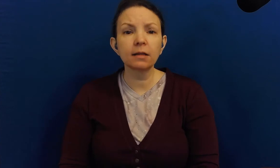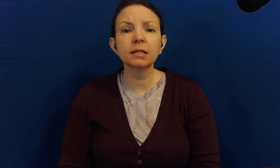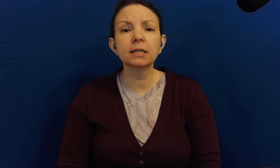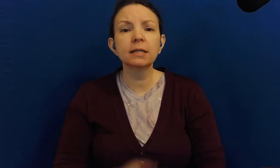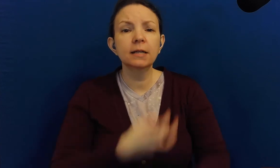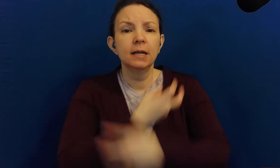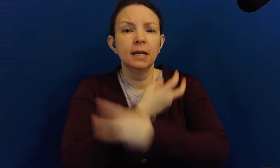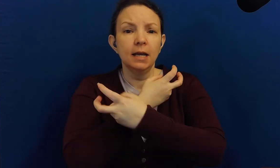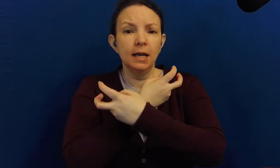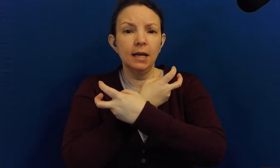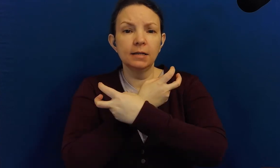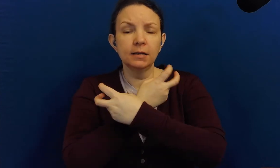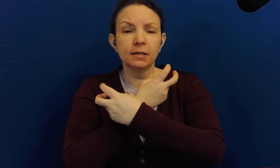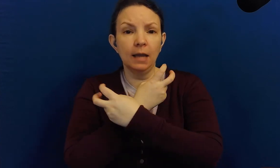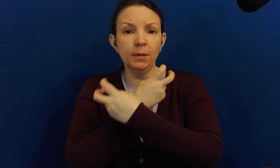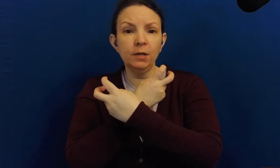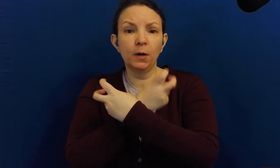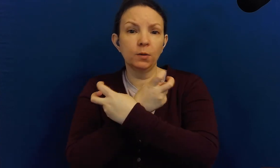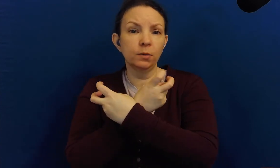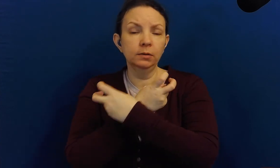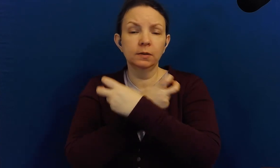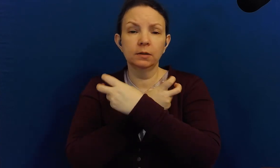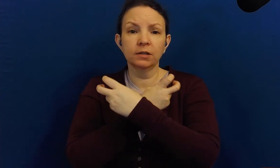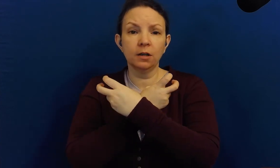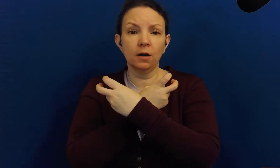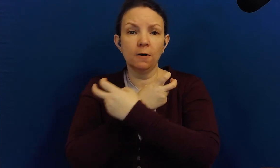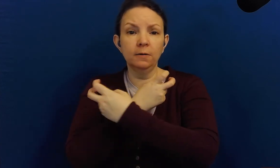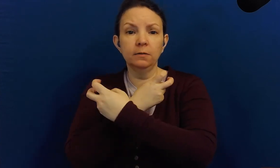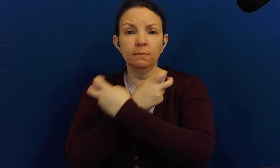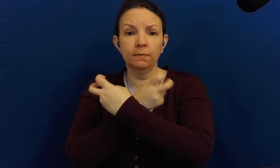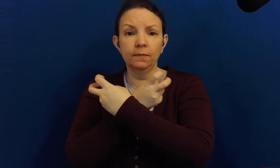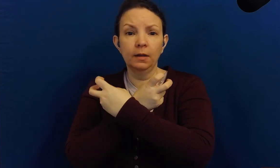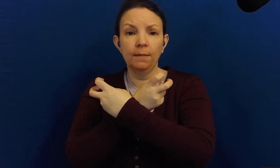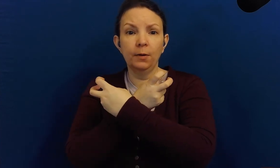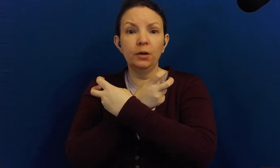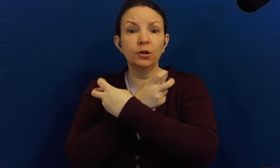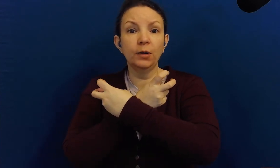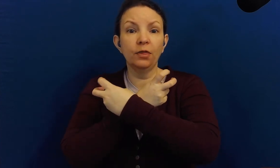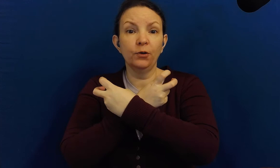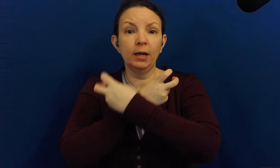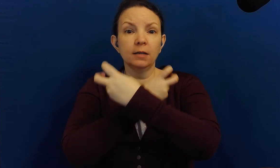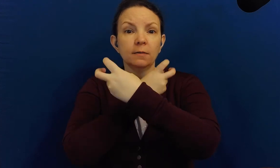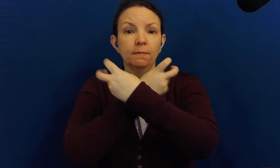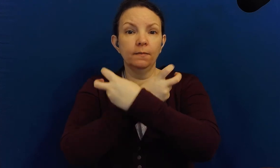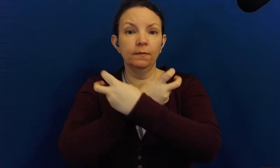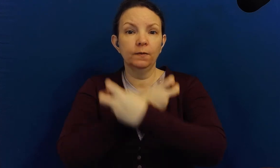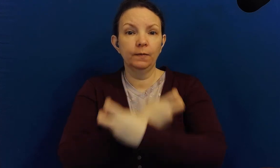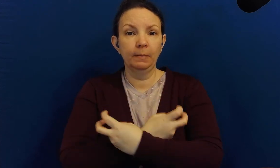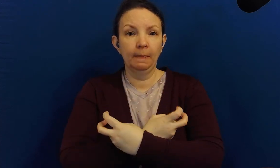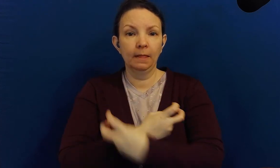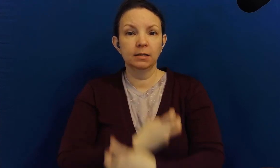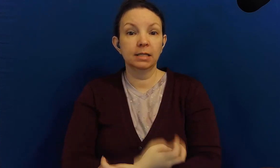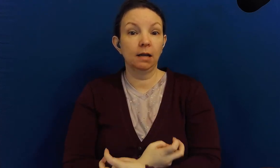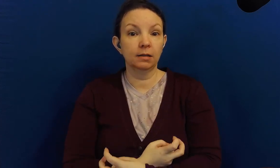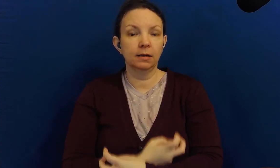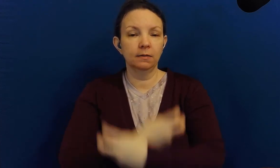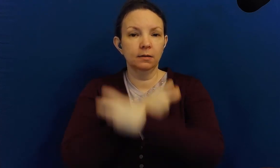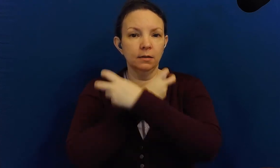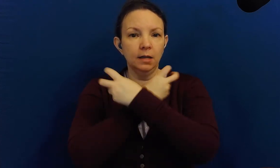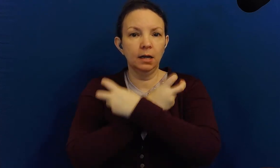Skeleton is the same as bone or skull, but we do in threes. Skeleton. You think of the